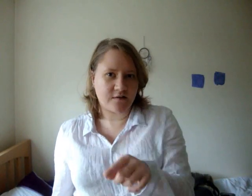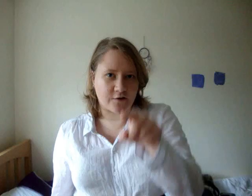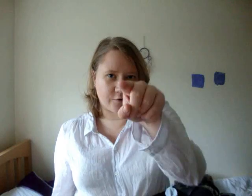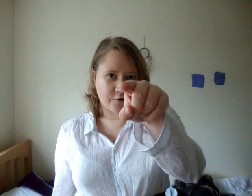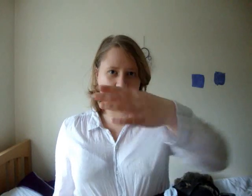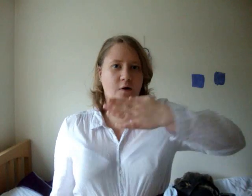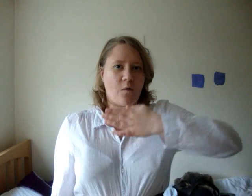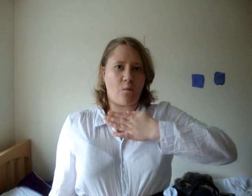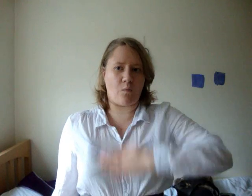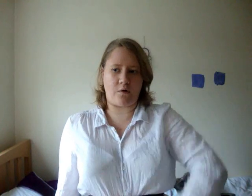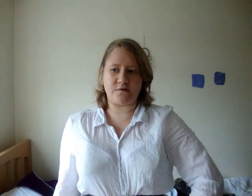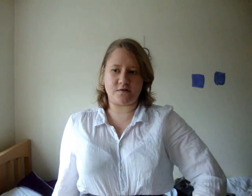You want.